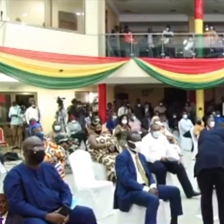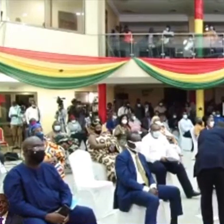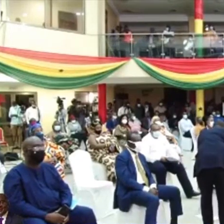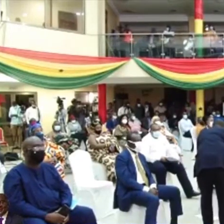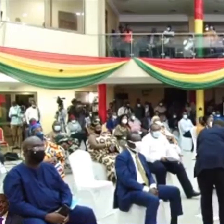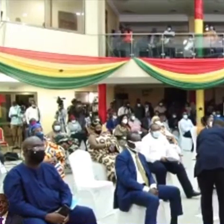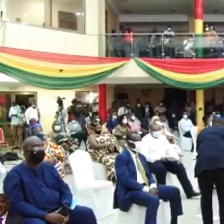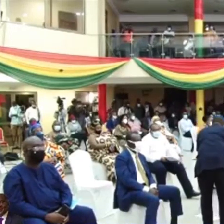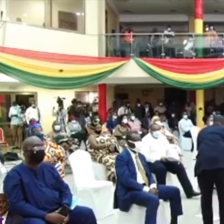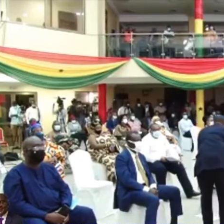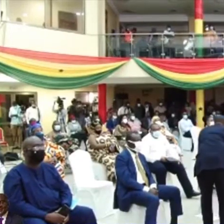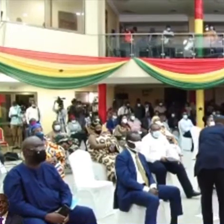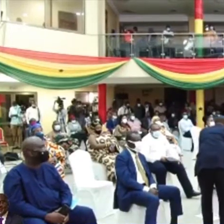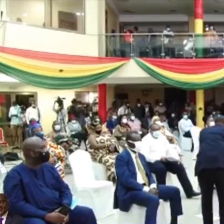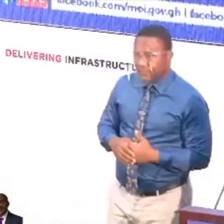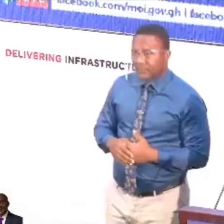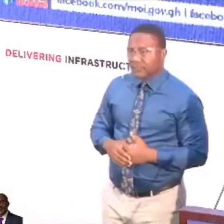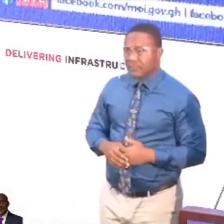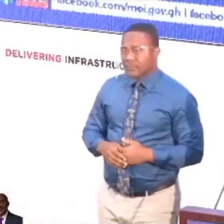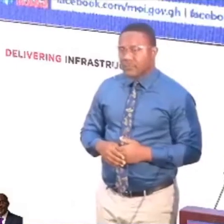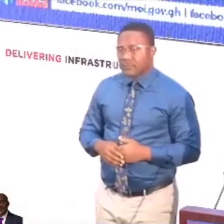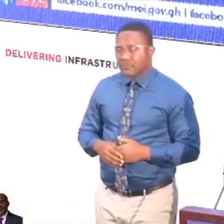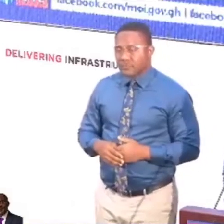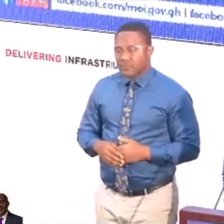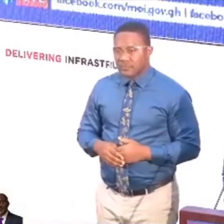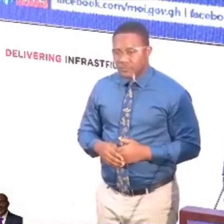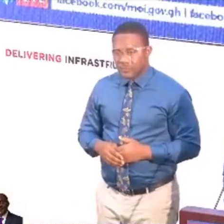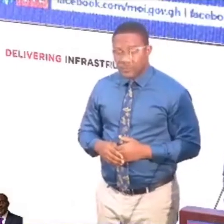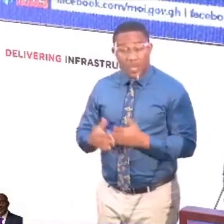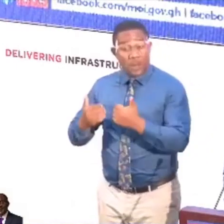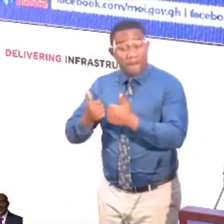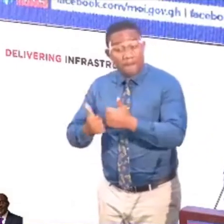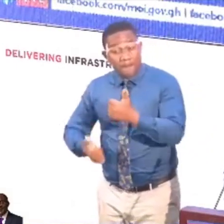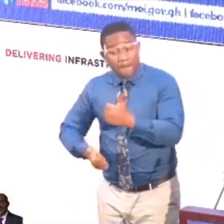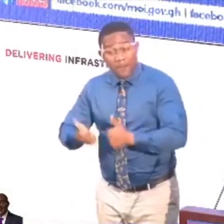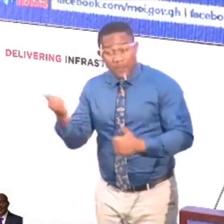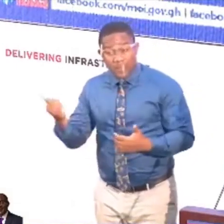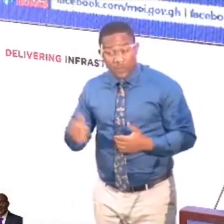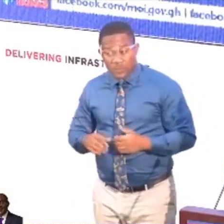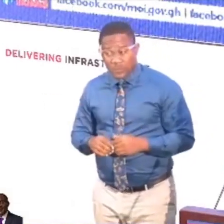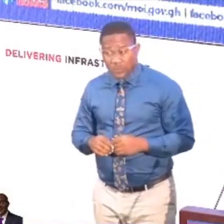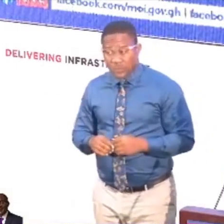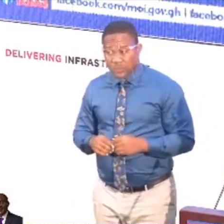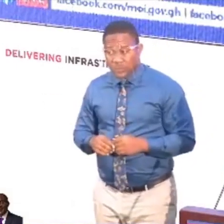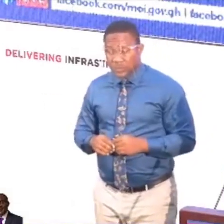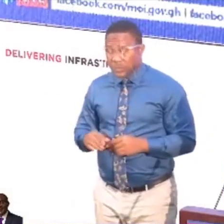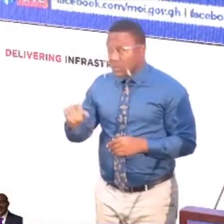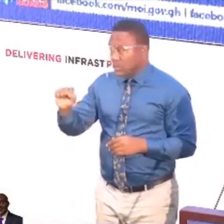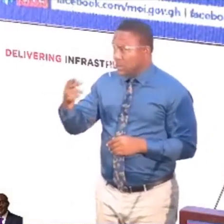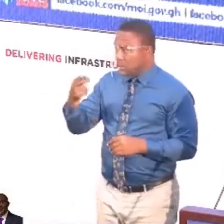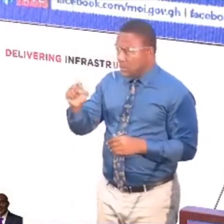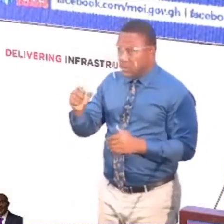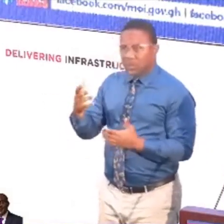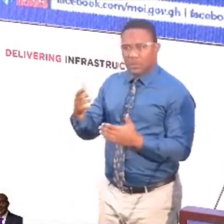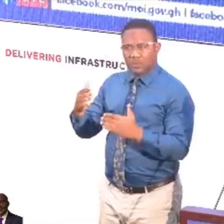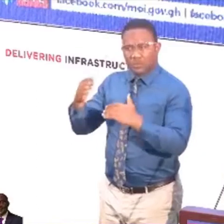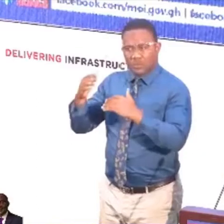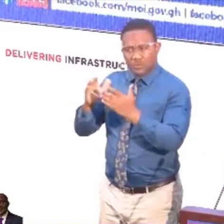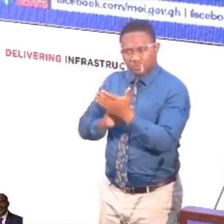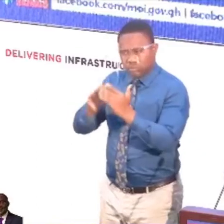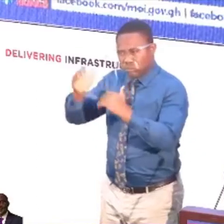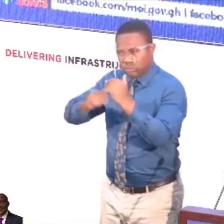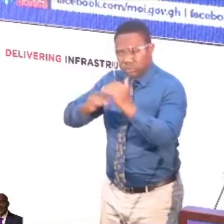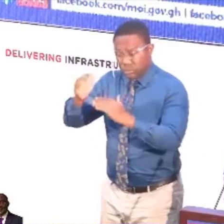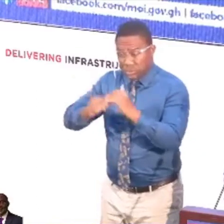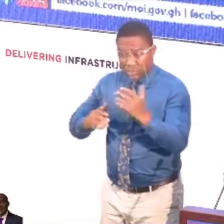Thank you very much, Your Excellency. Most of the SHS infrastructure, for instance,